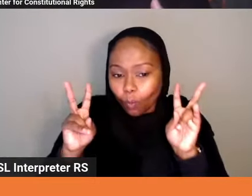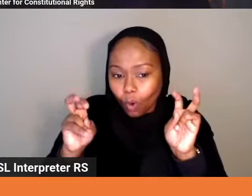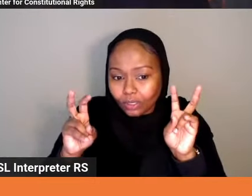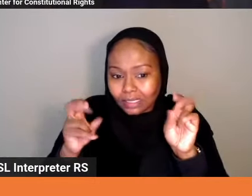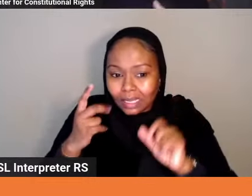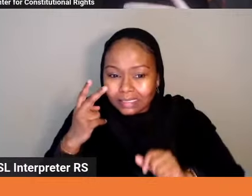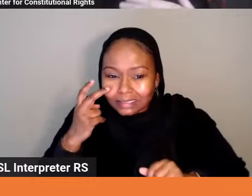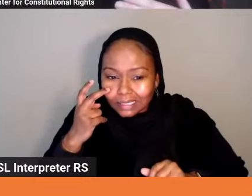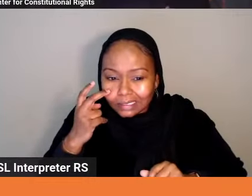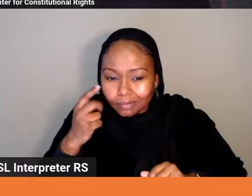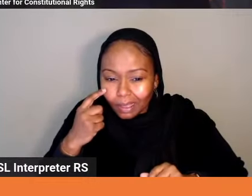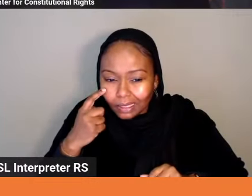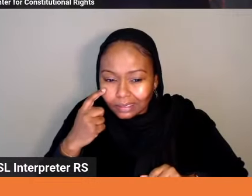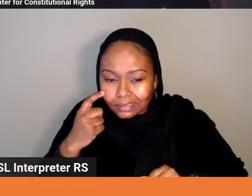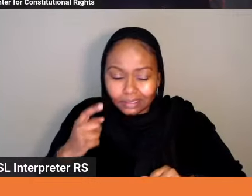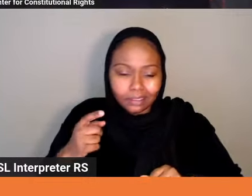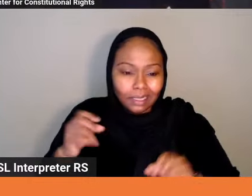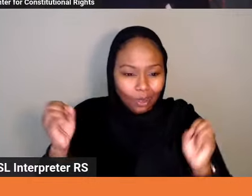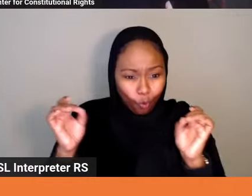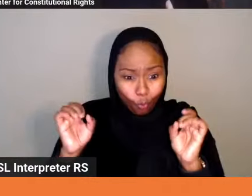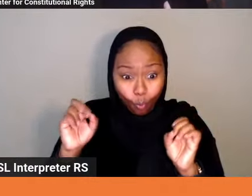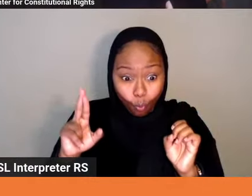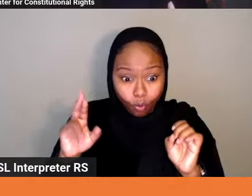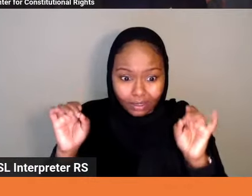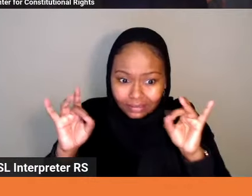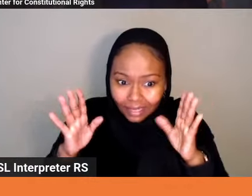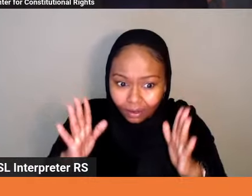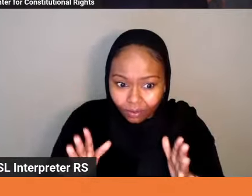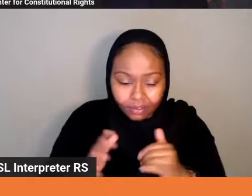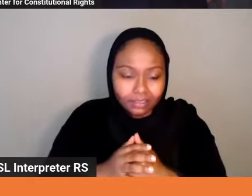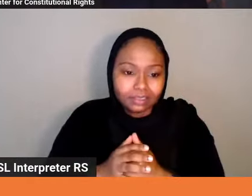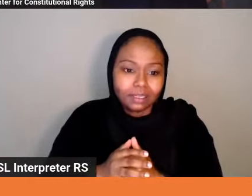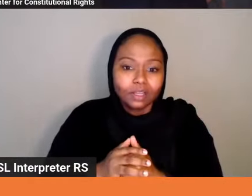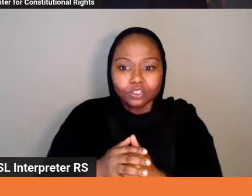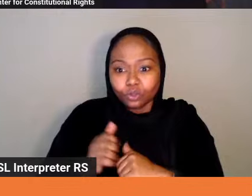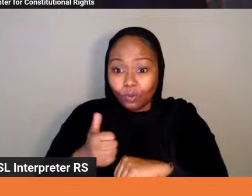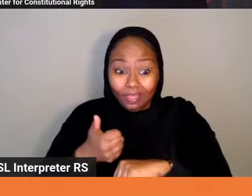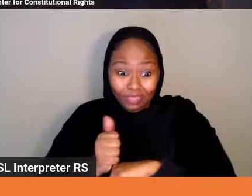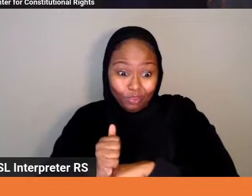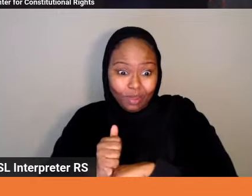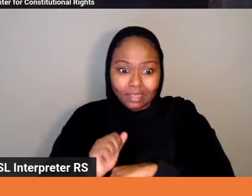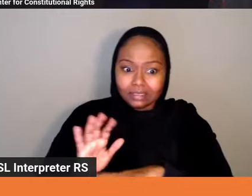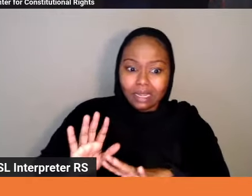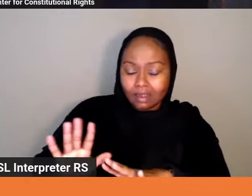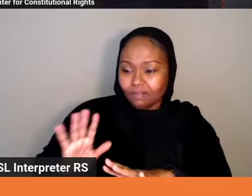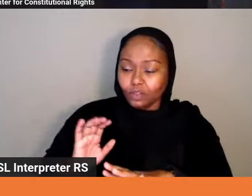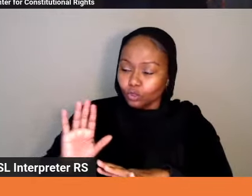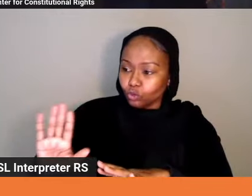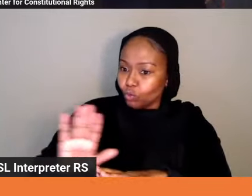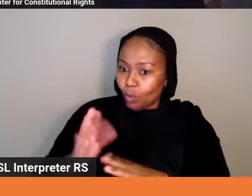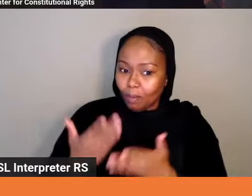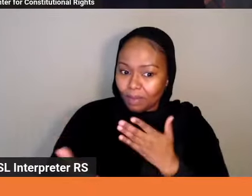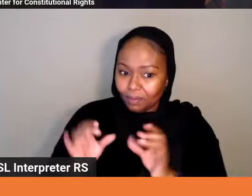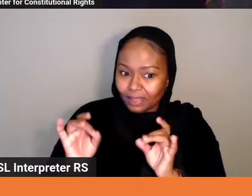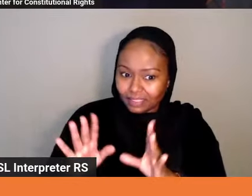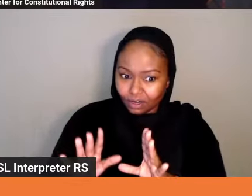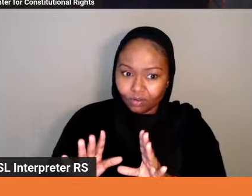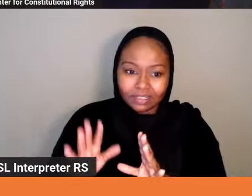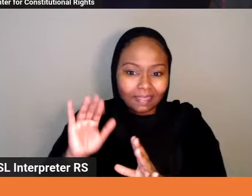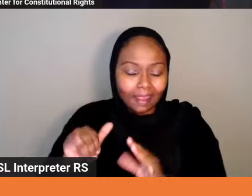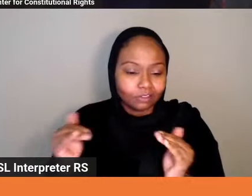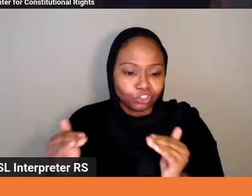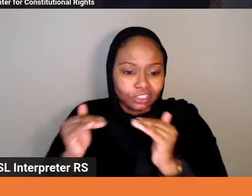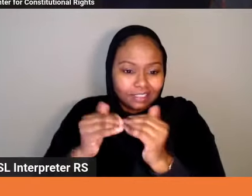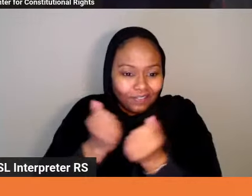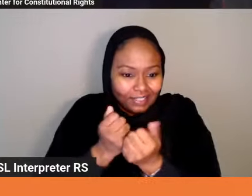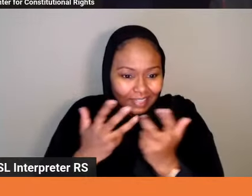this framing of terrorism and the threat of a terrorist to justify anything, whether it's torture